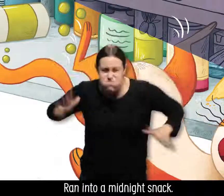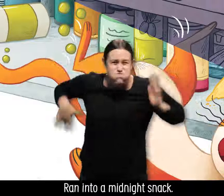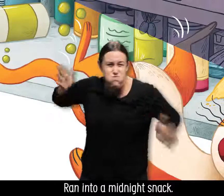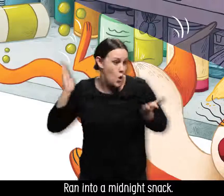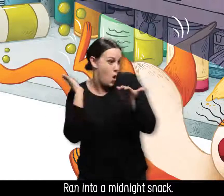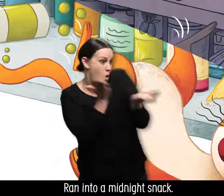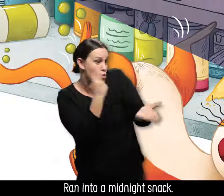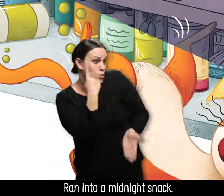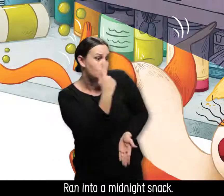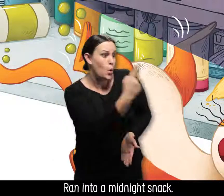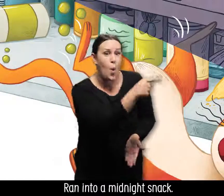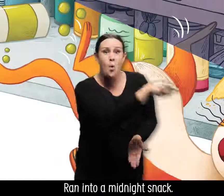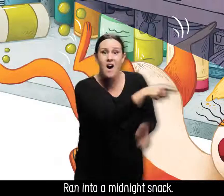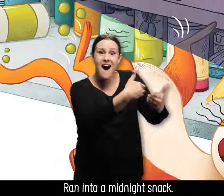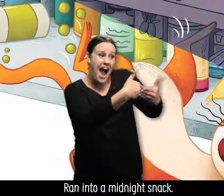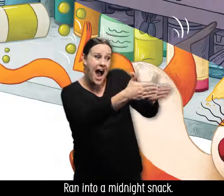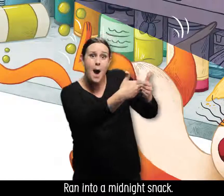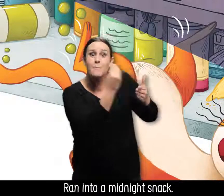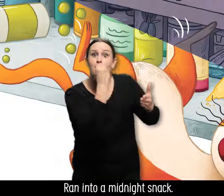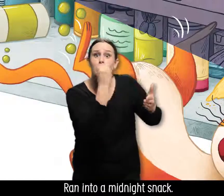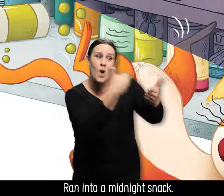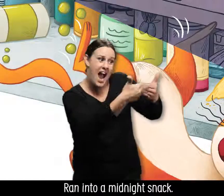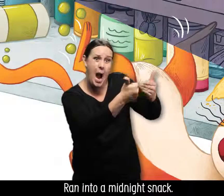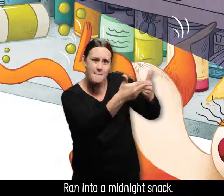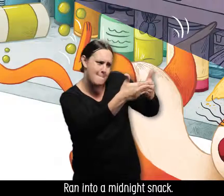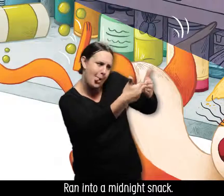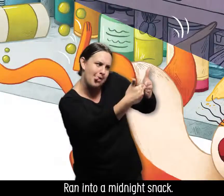ran into a midnight snack